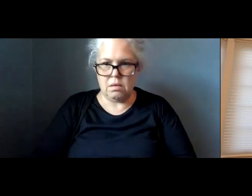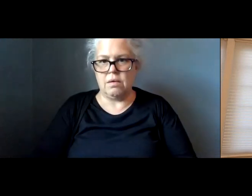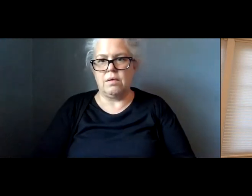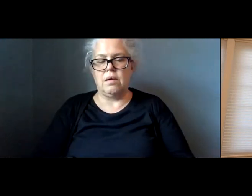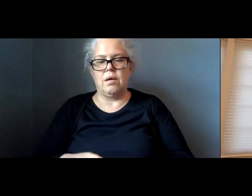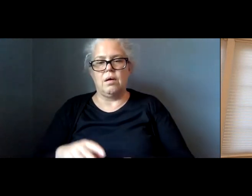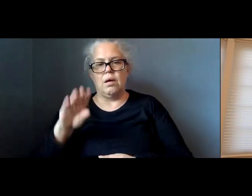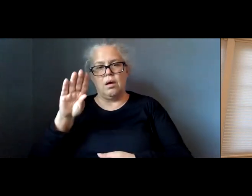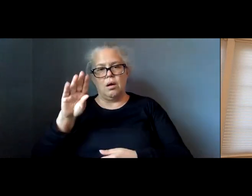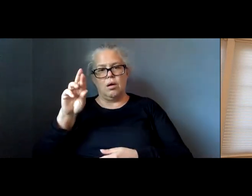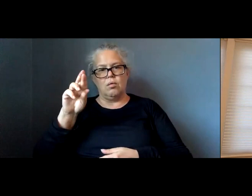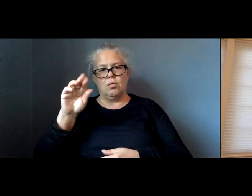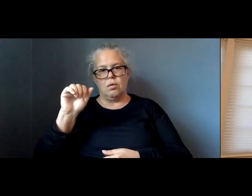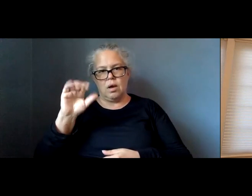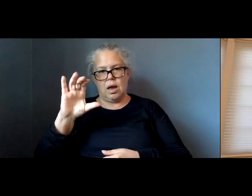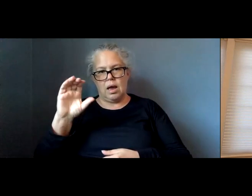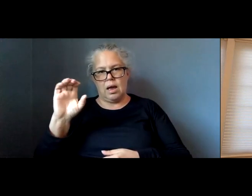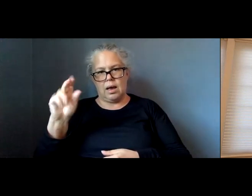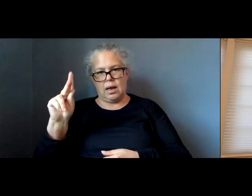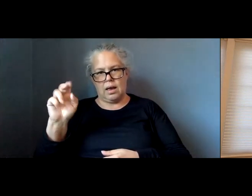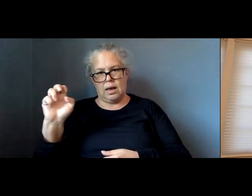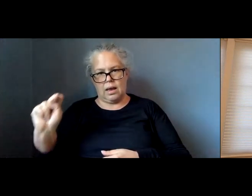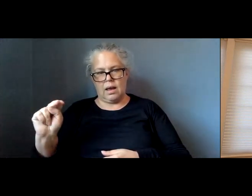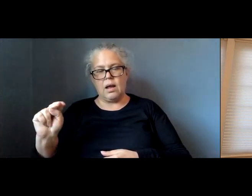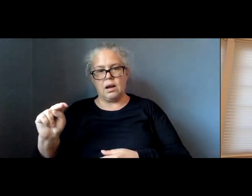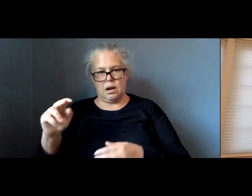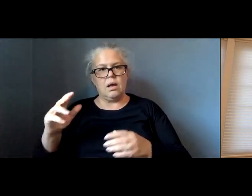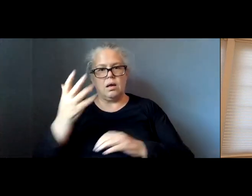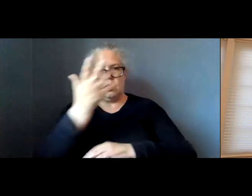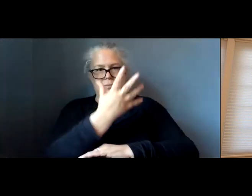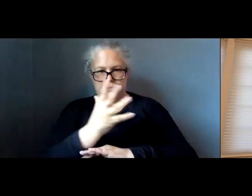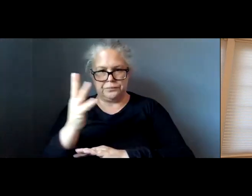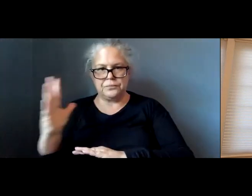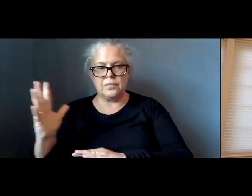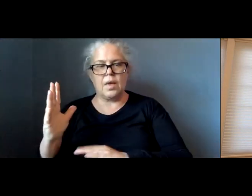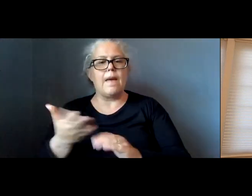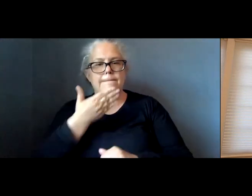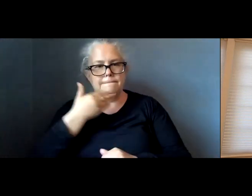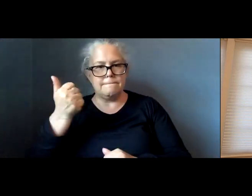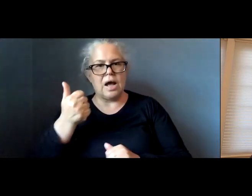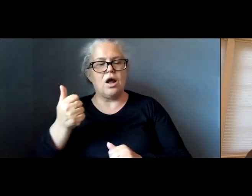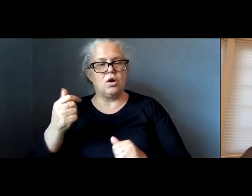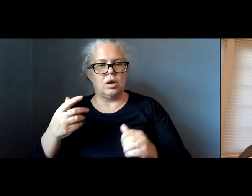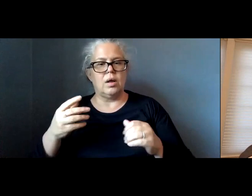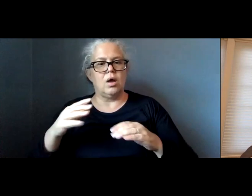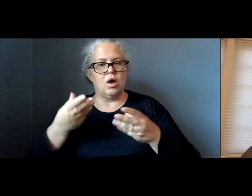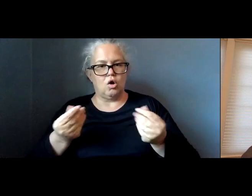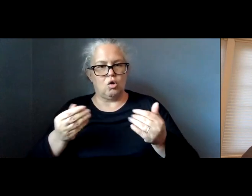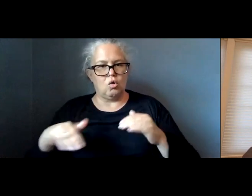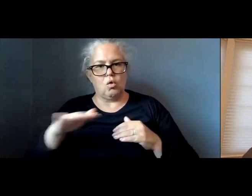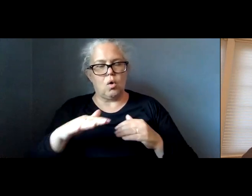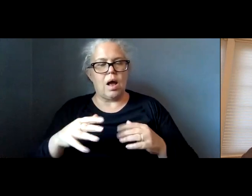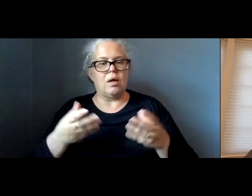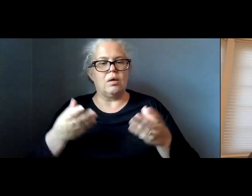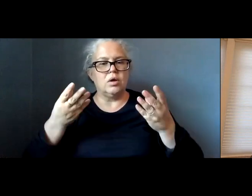Bracken. Entering into a stand of bracken brought some relief since the ground was spongy with thick moss in contrast to the rock-embedded trail